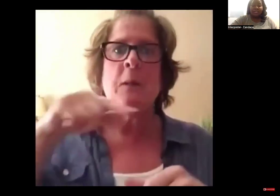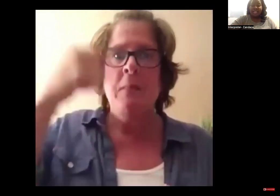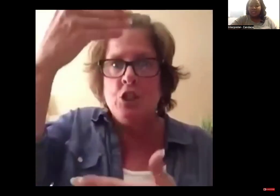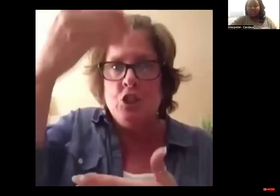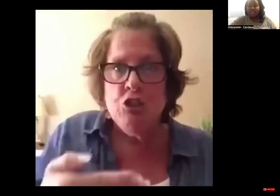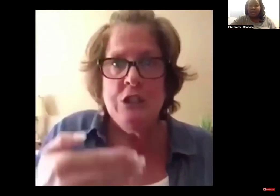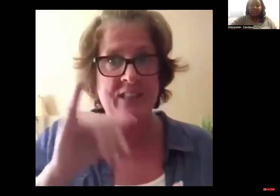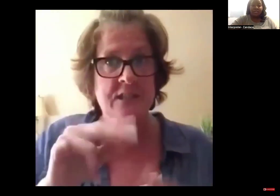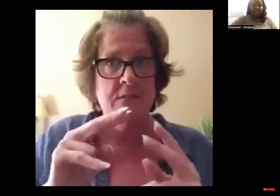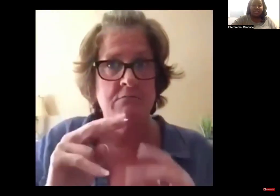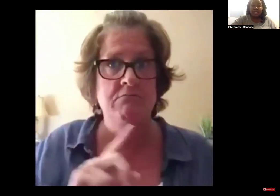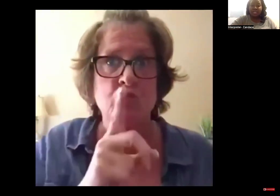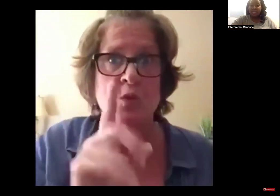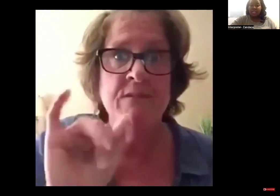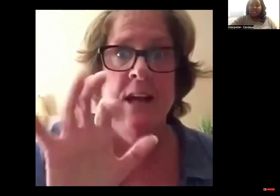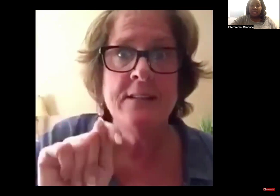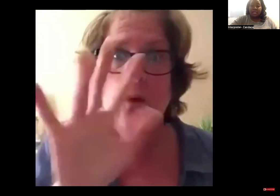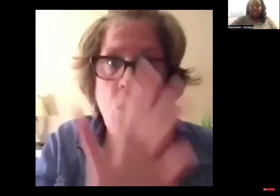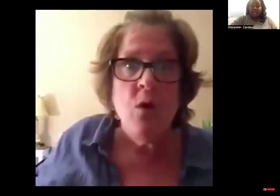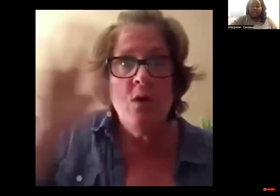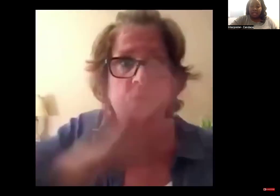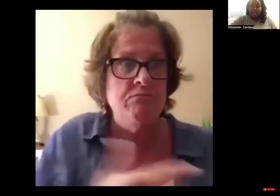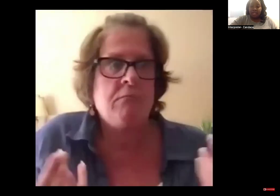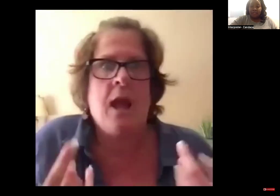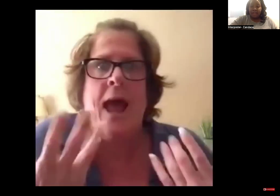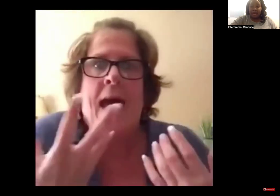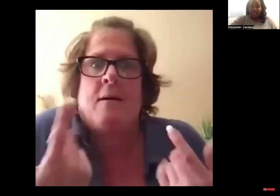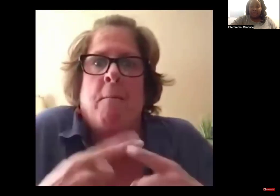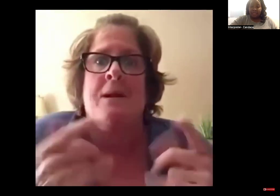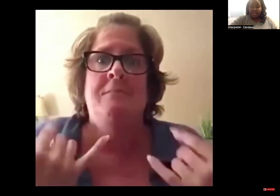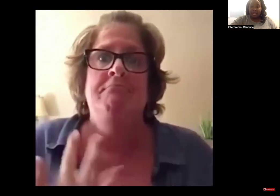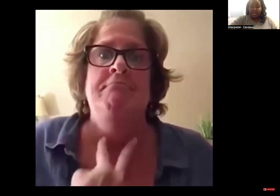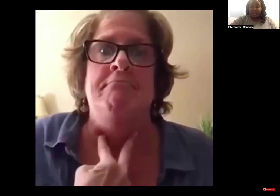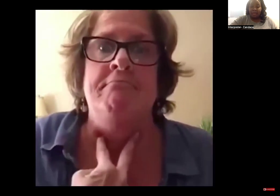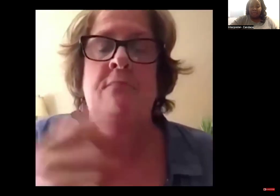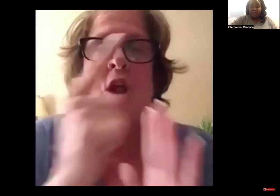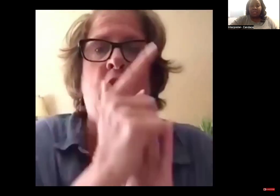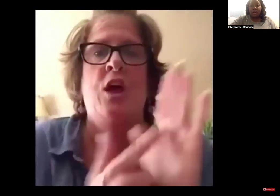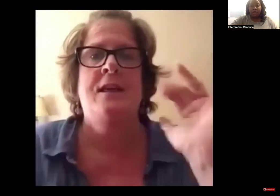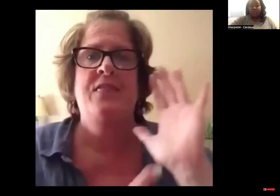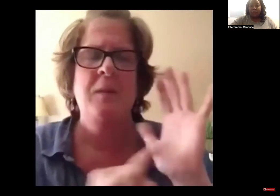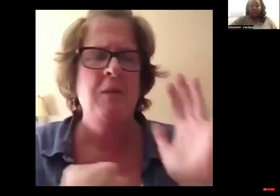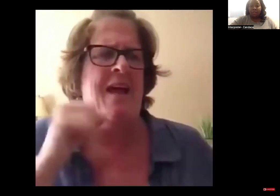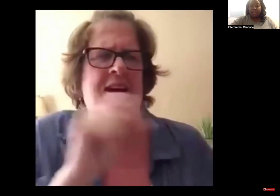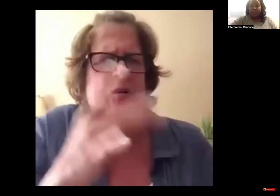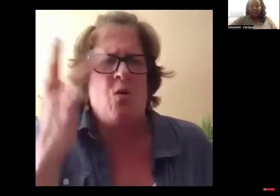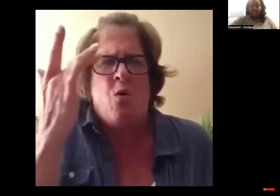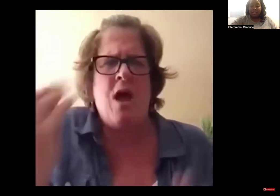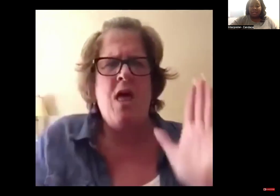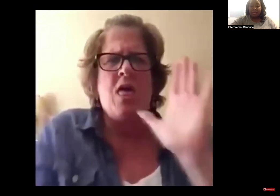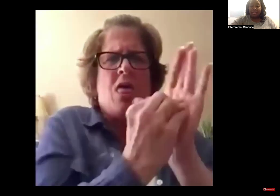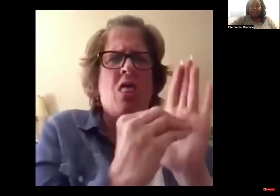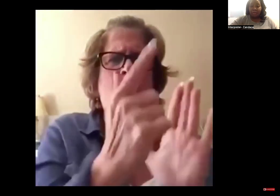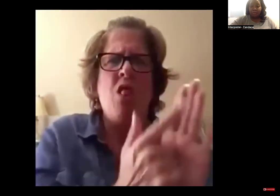matter if it was successful, it doesn't matter if it was freezing. It's just a fact that people used it all over the world and they were